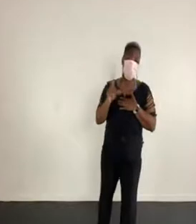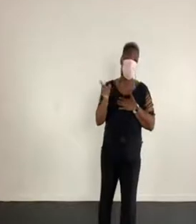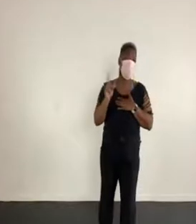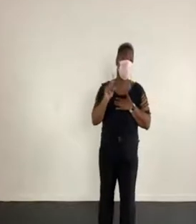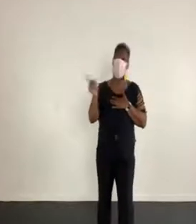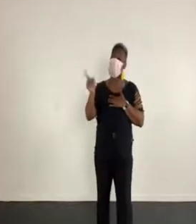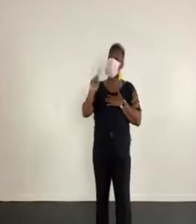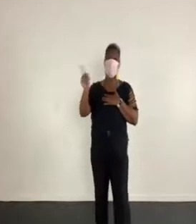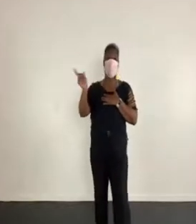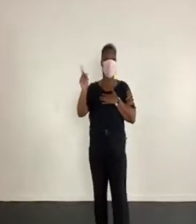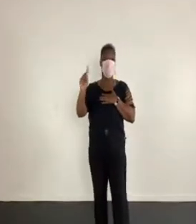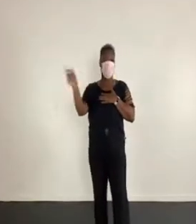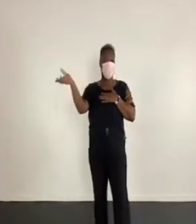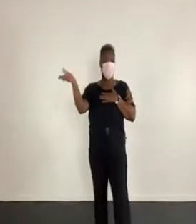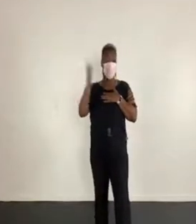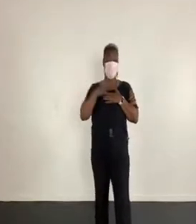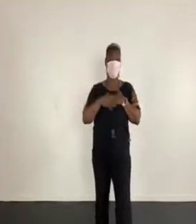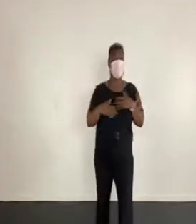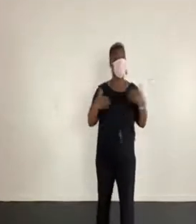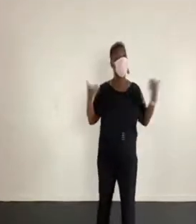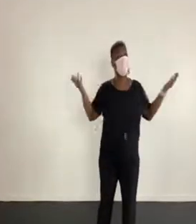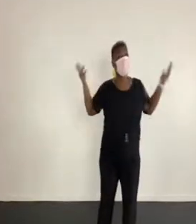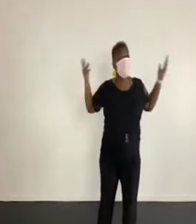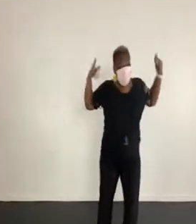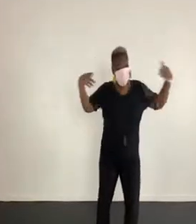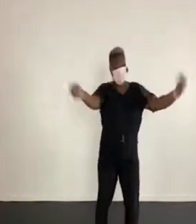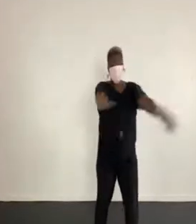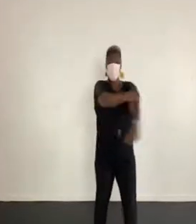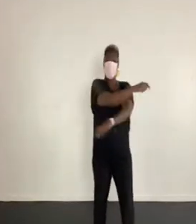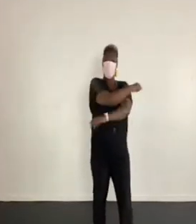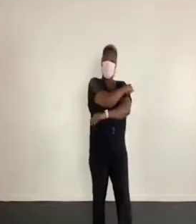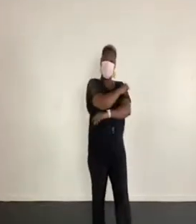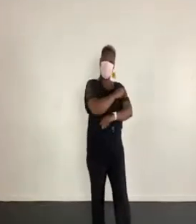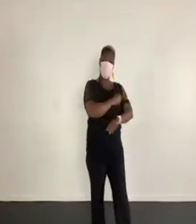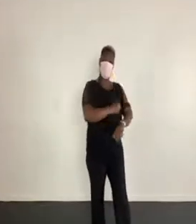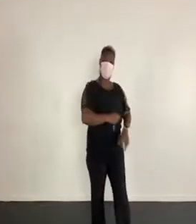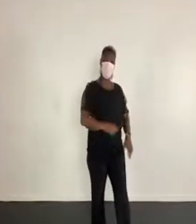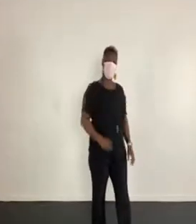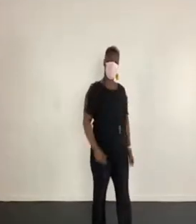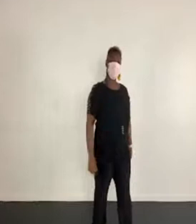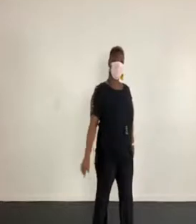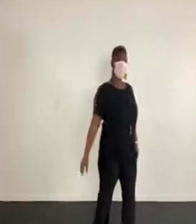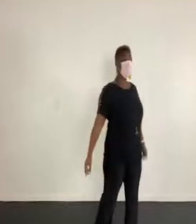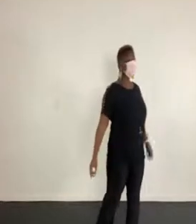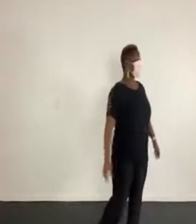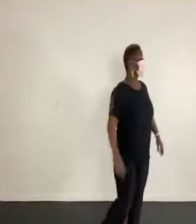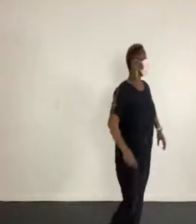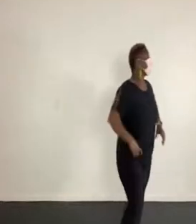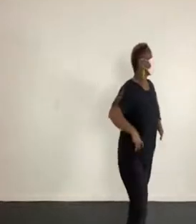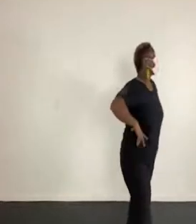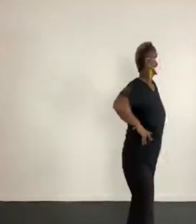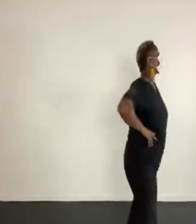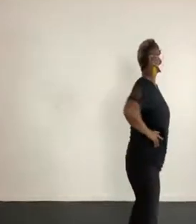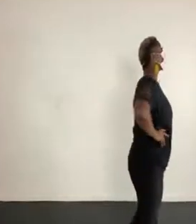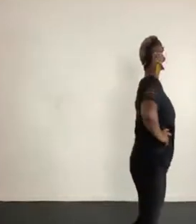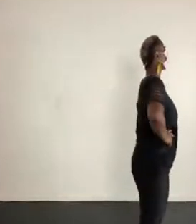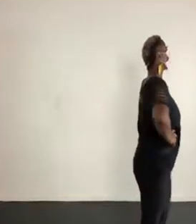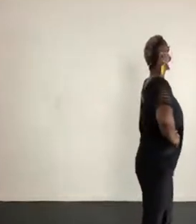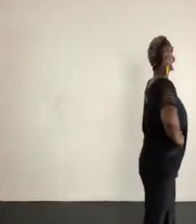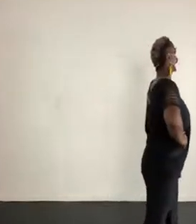mess. Well, of course I said yes. He doesn't work, and he uses my mailing address.